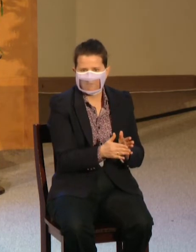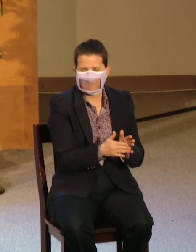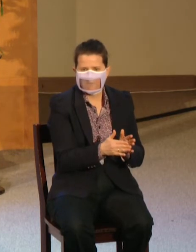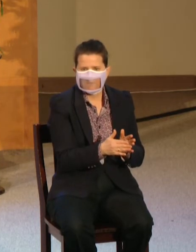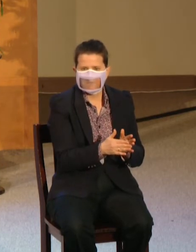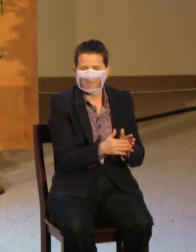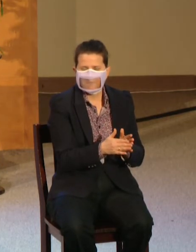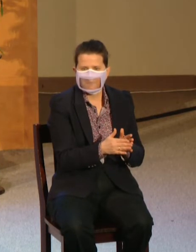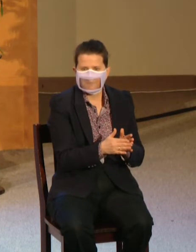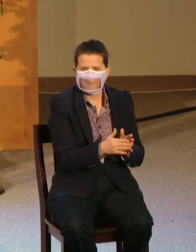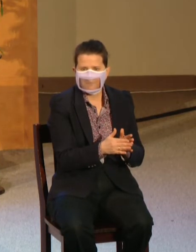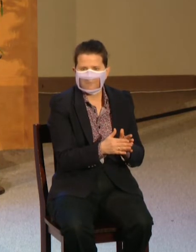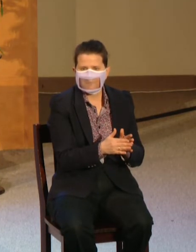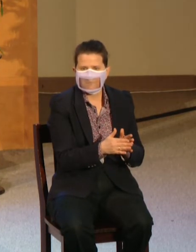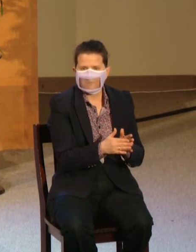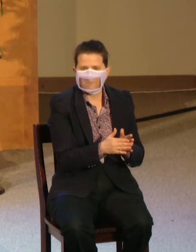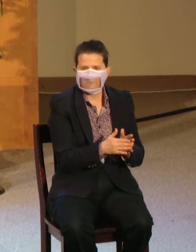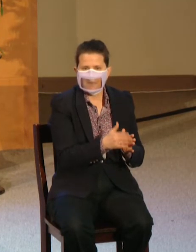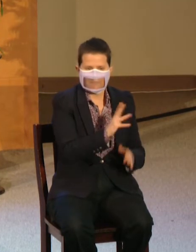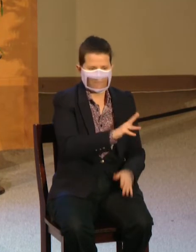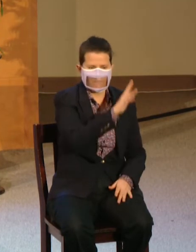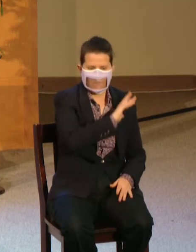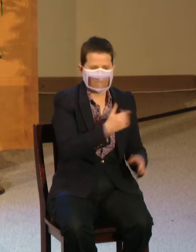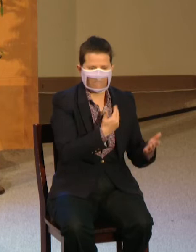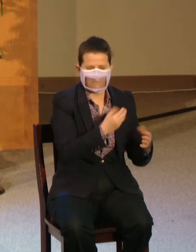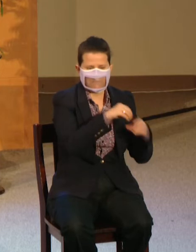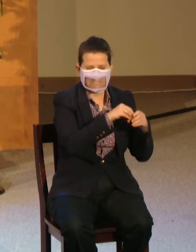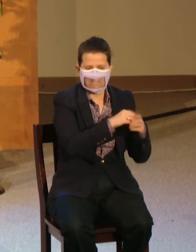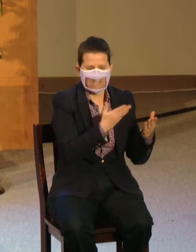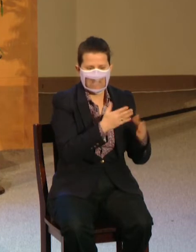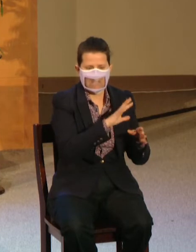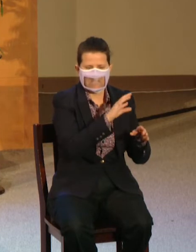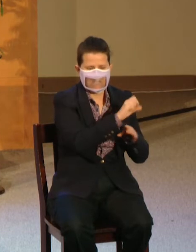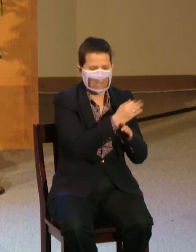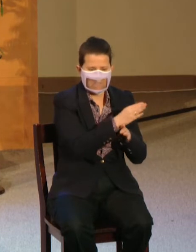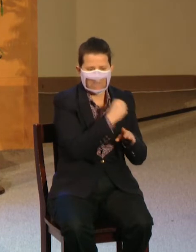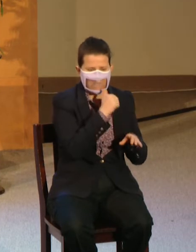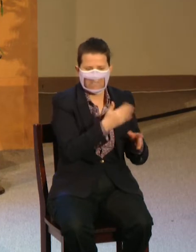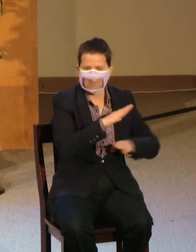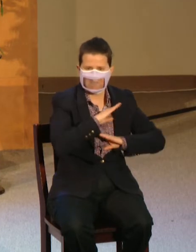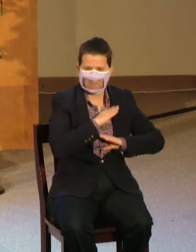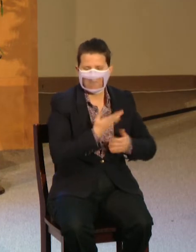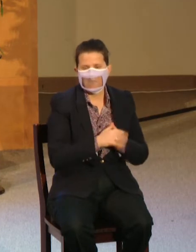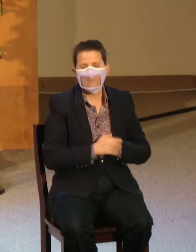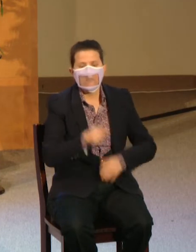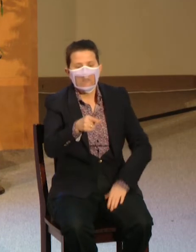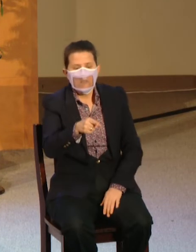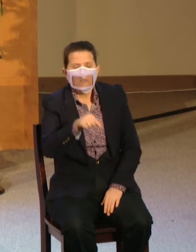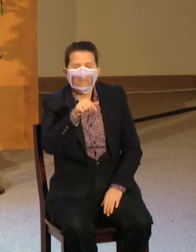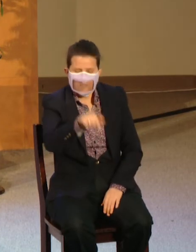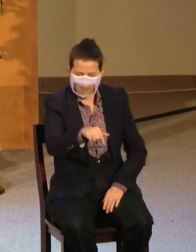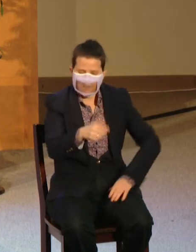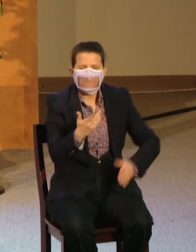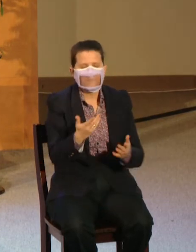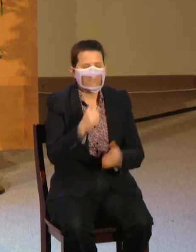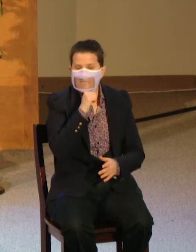job. So the second woman did not quit her job. She was smart. She took the money, she invested